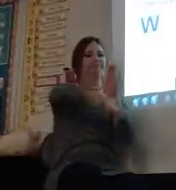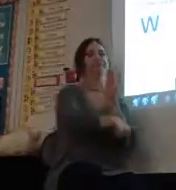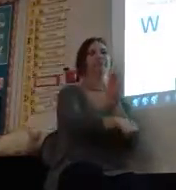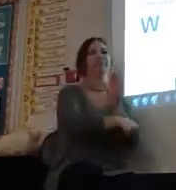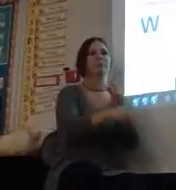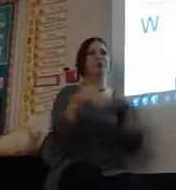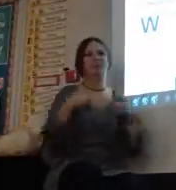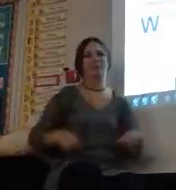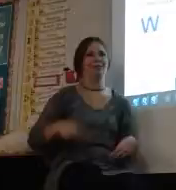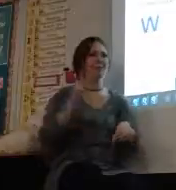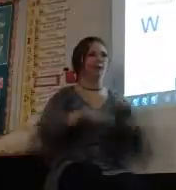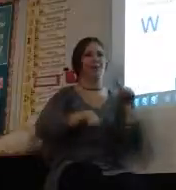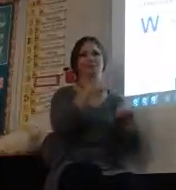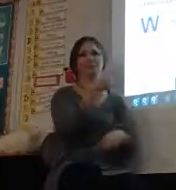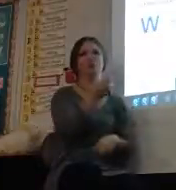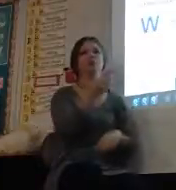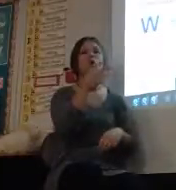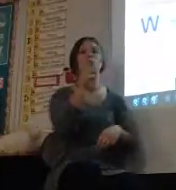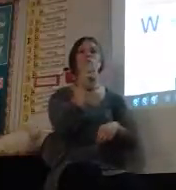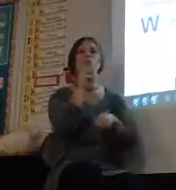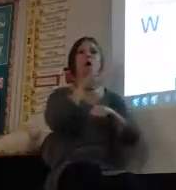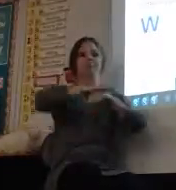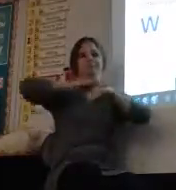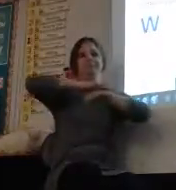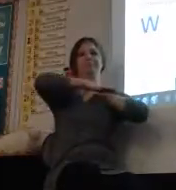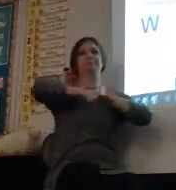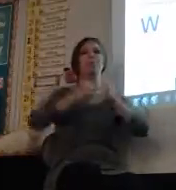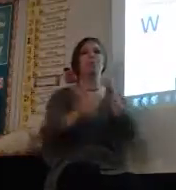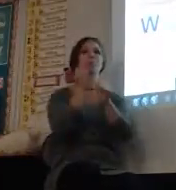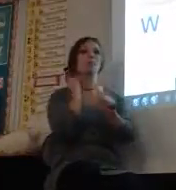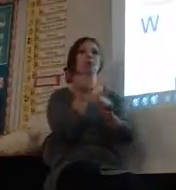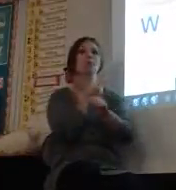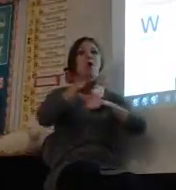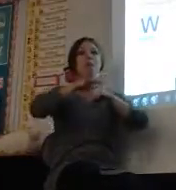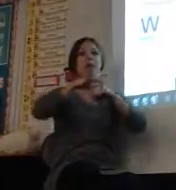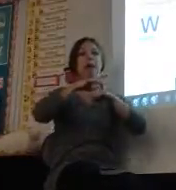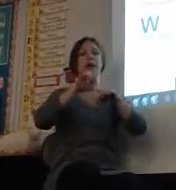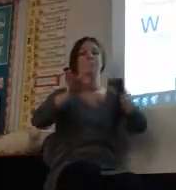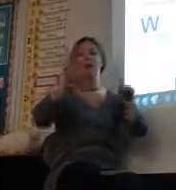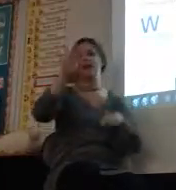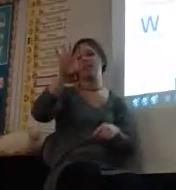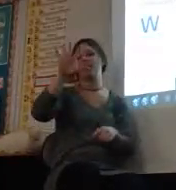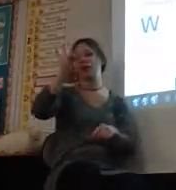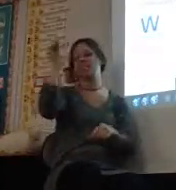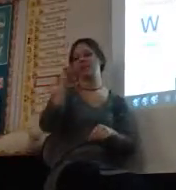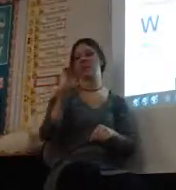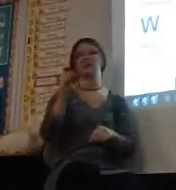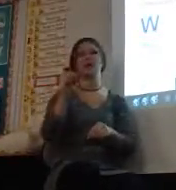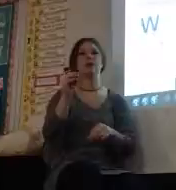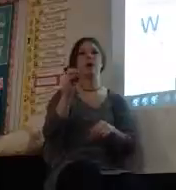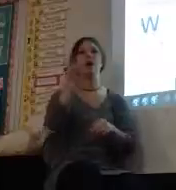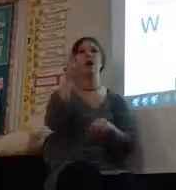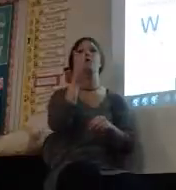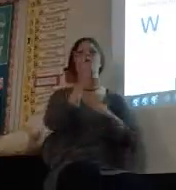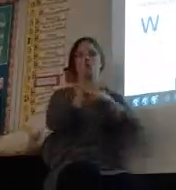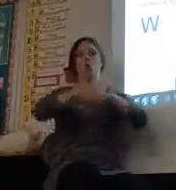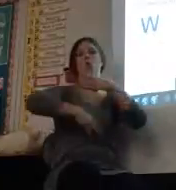Water covers most of our planet, but about 95% of the world's oceans haven't been explored yet. A new